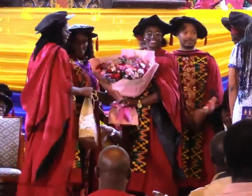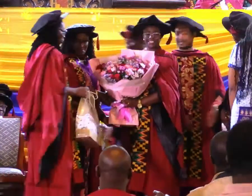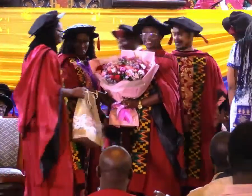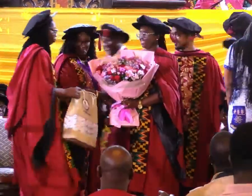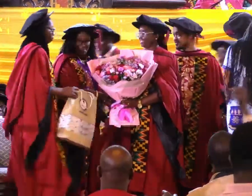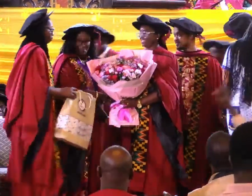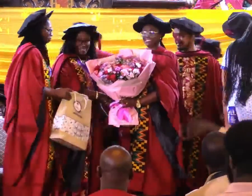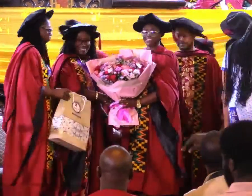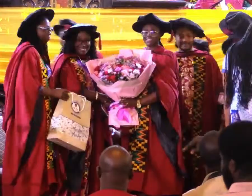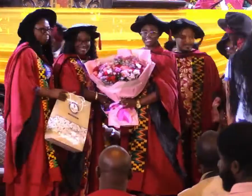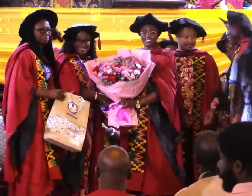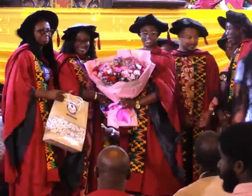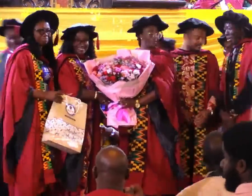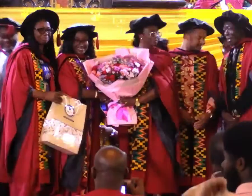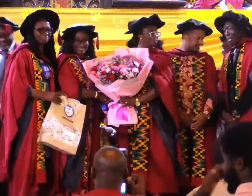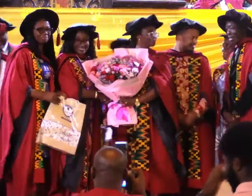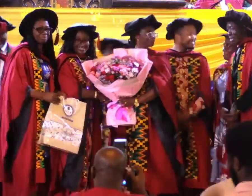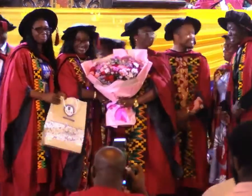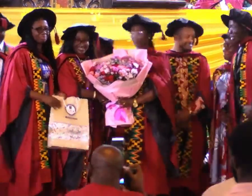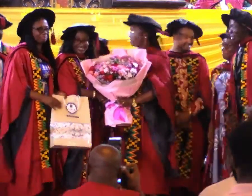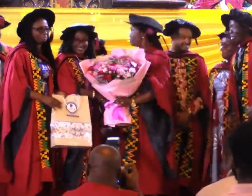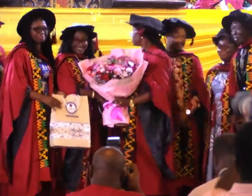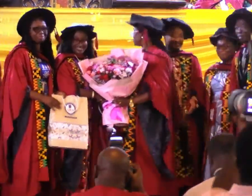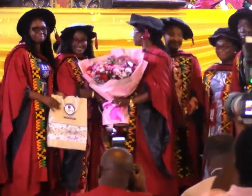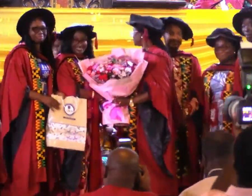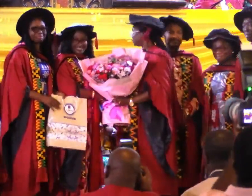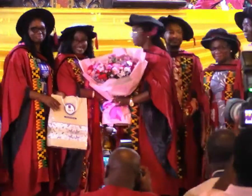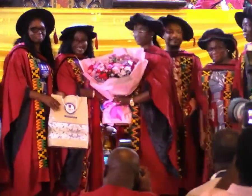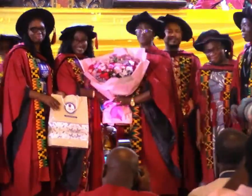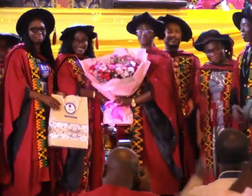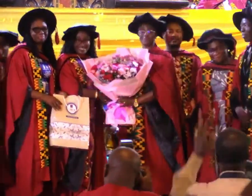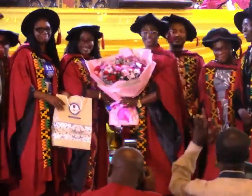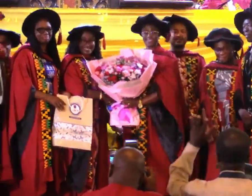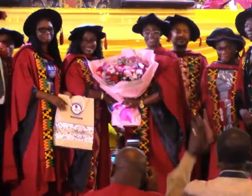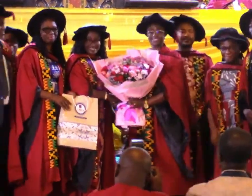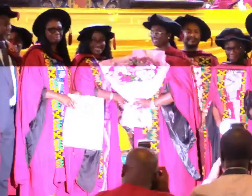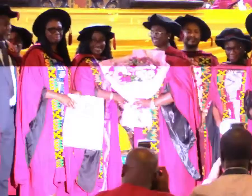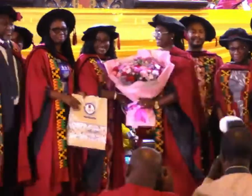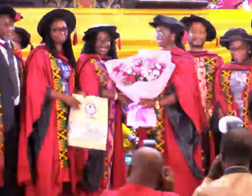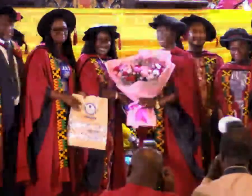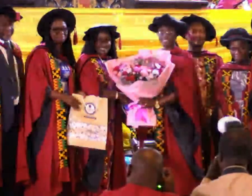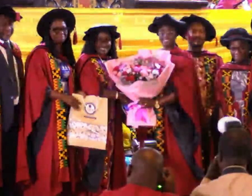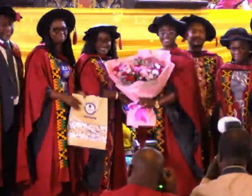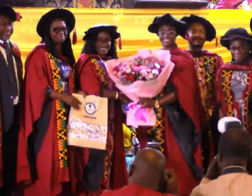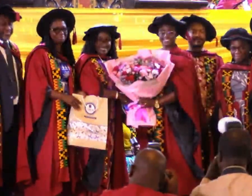Health Sciences Investigations and Journal Editorial Committee, please get ready.